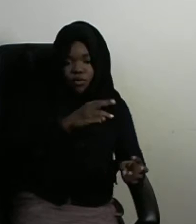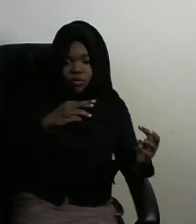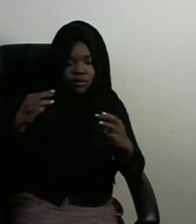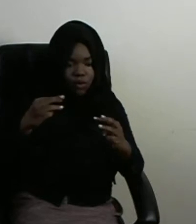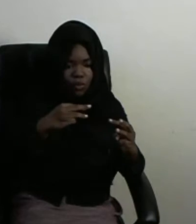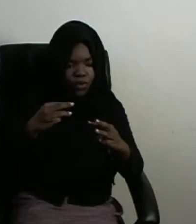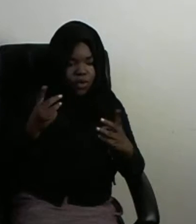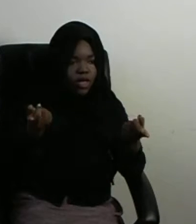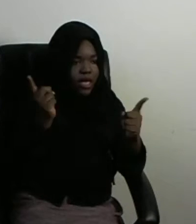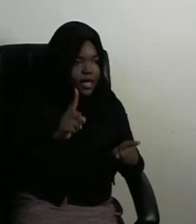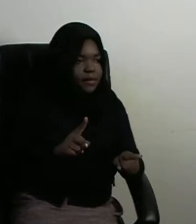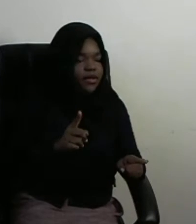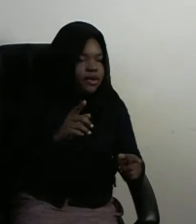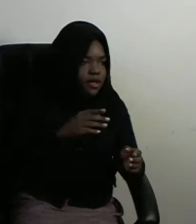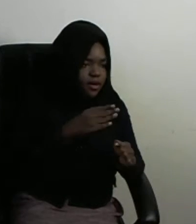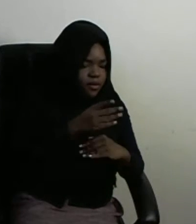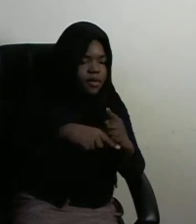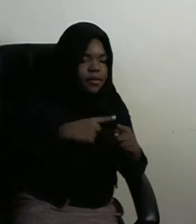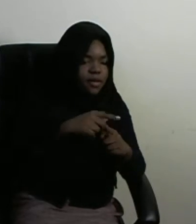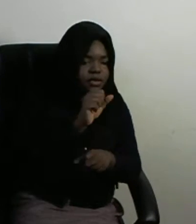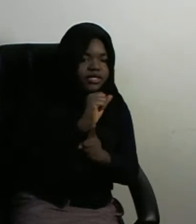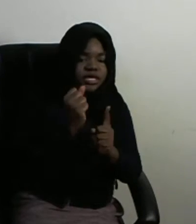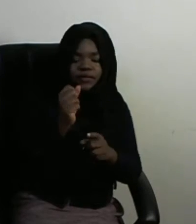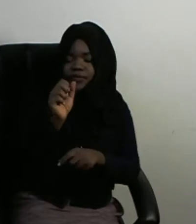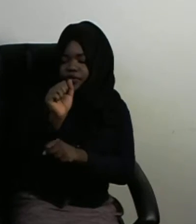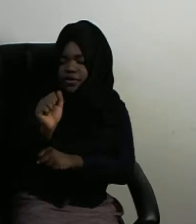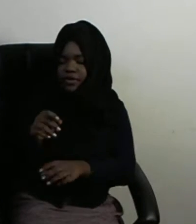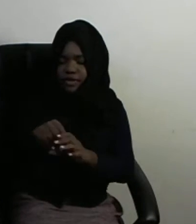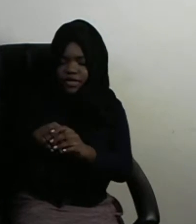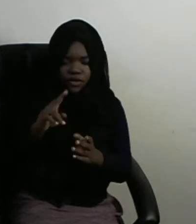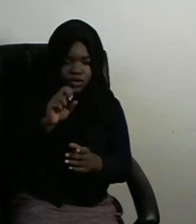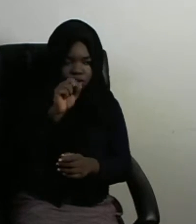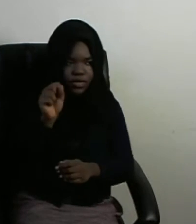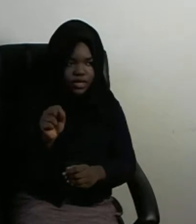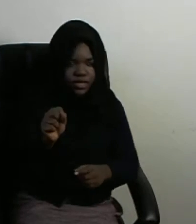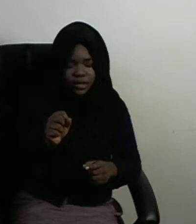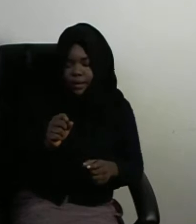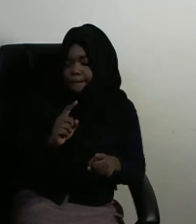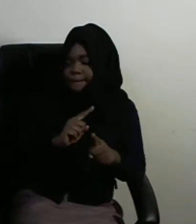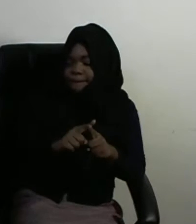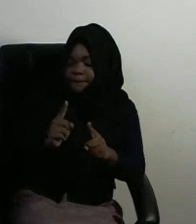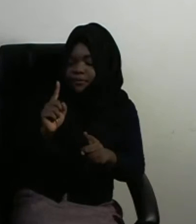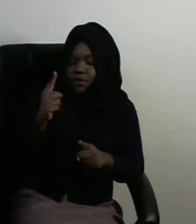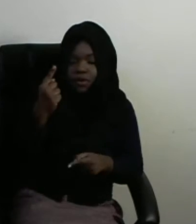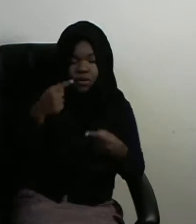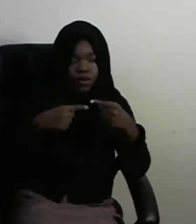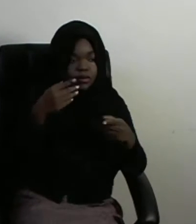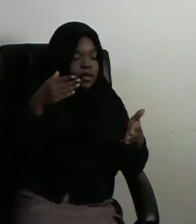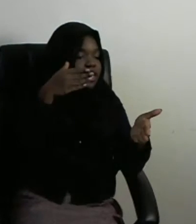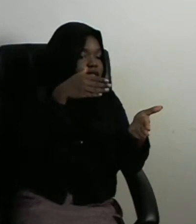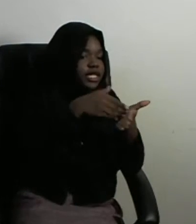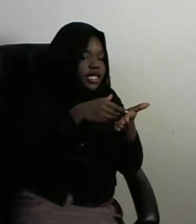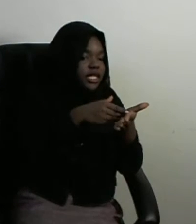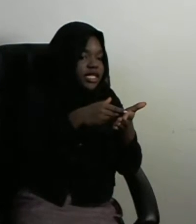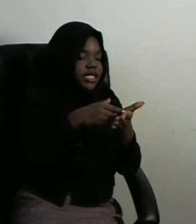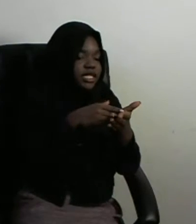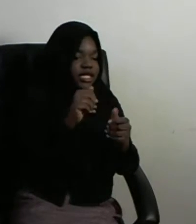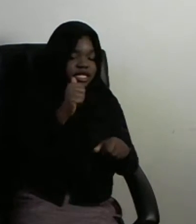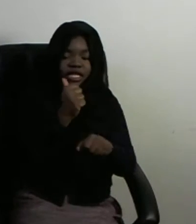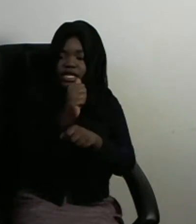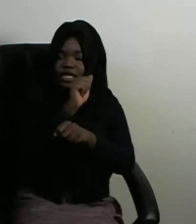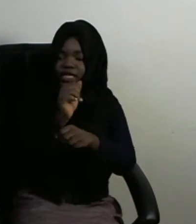The Civil War happened over slavery in the United States, and one of the arguments against setting the